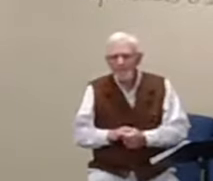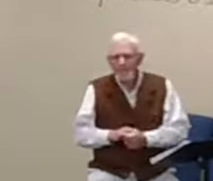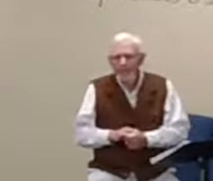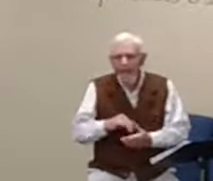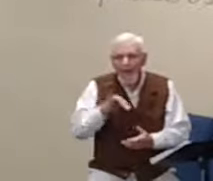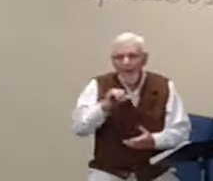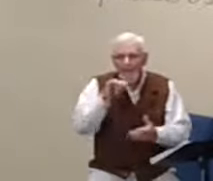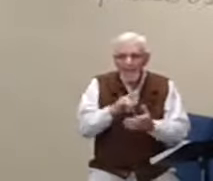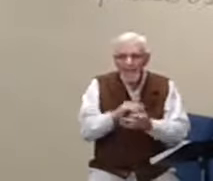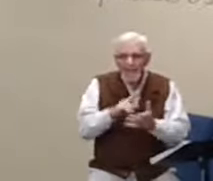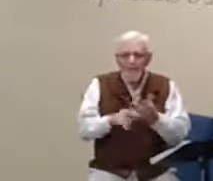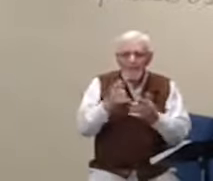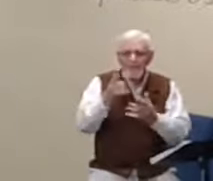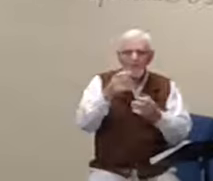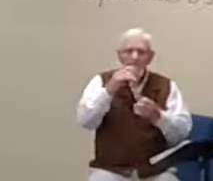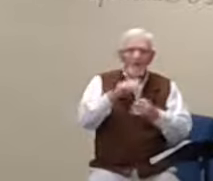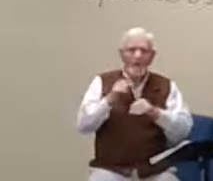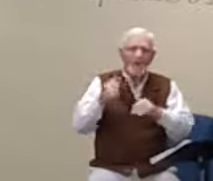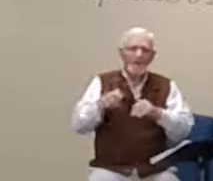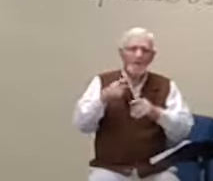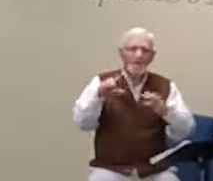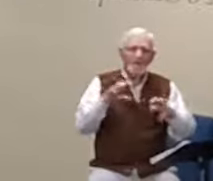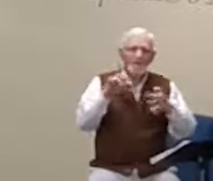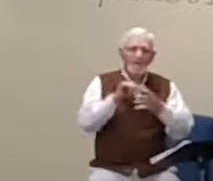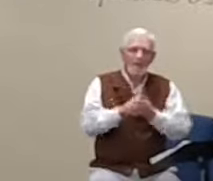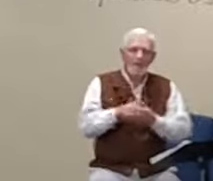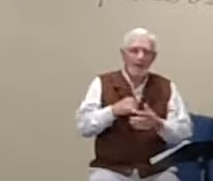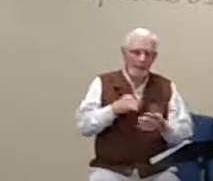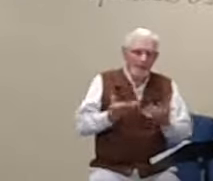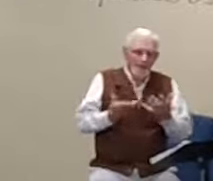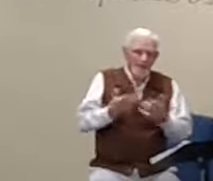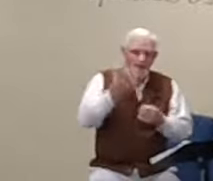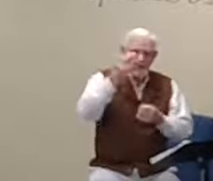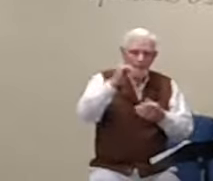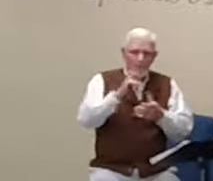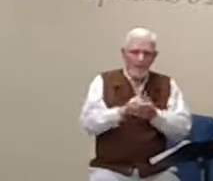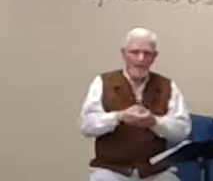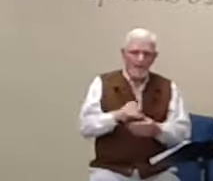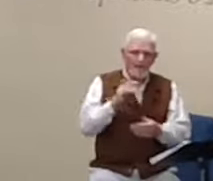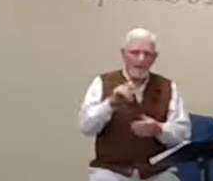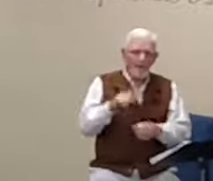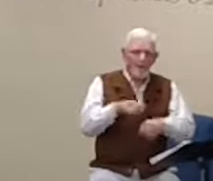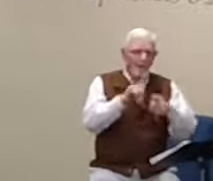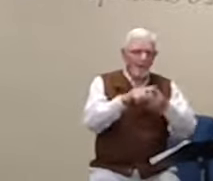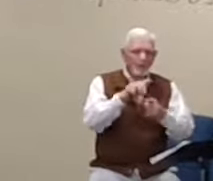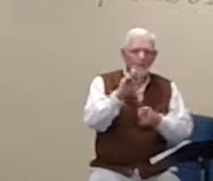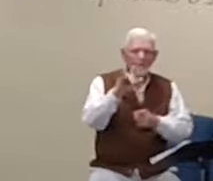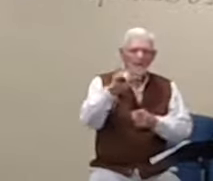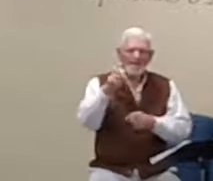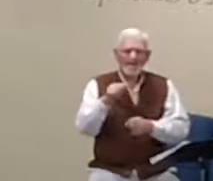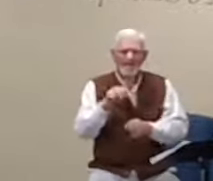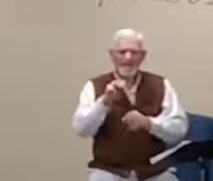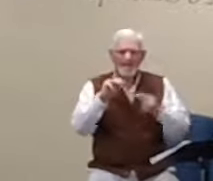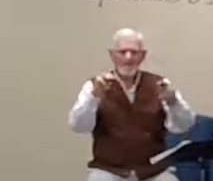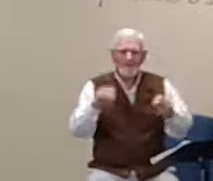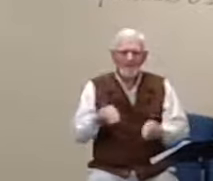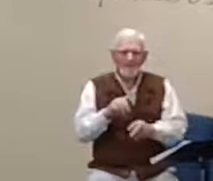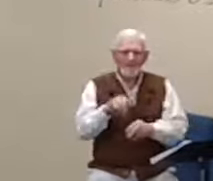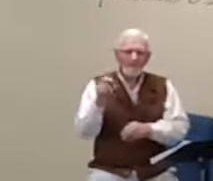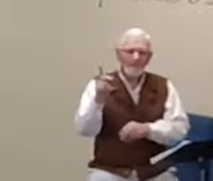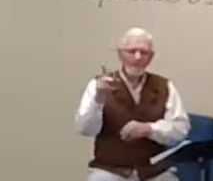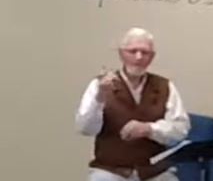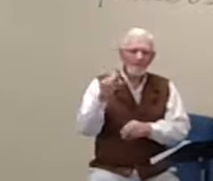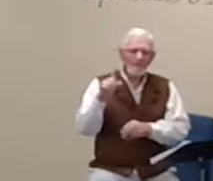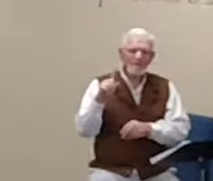what you're calling me to do, that men may know? It doesn't mean that you have to go to Billings, Montana and be a pastor, but that is what that meant to